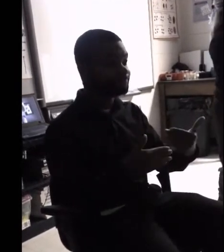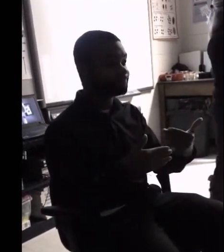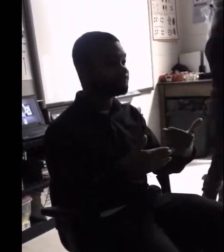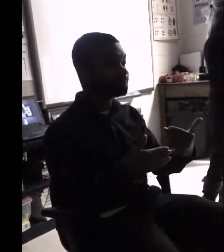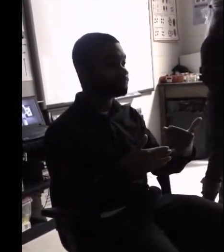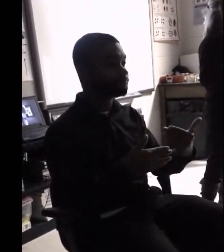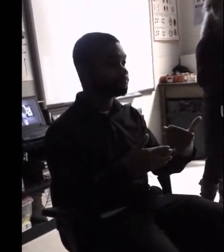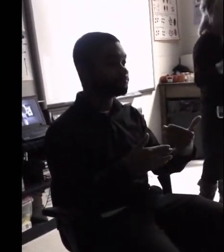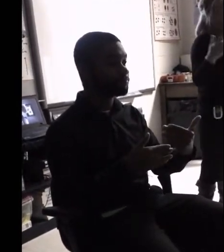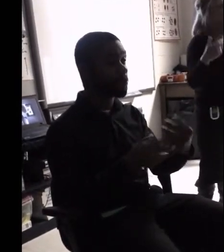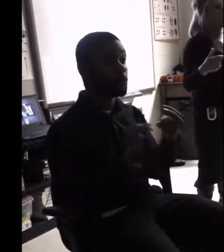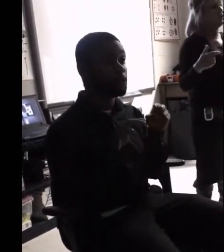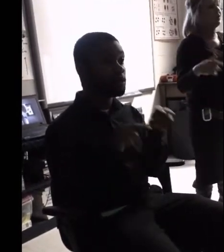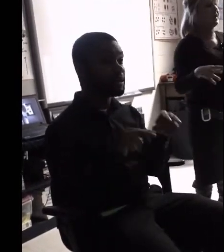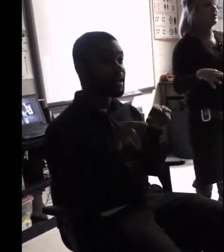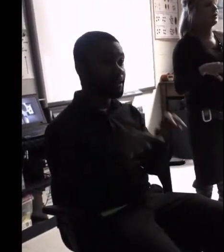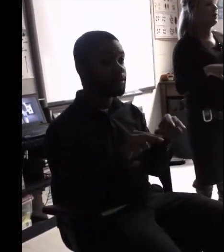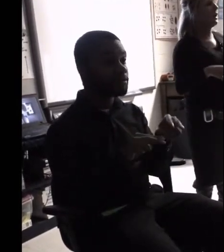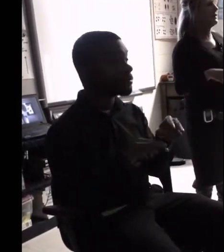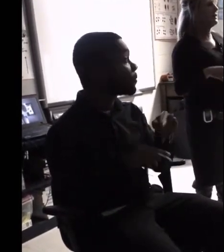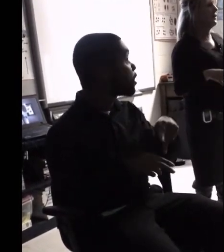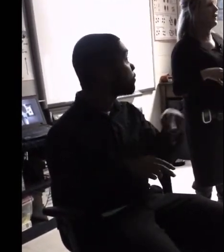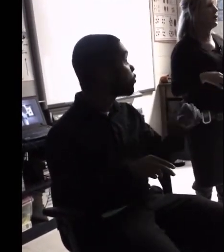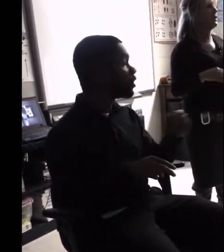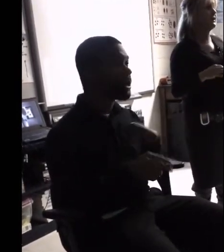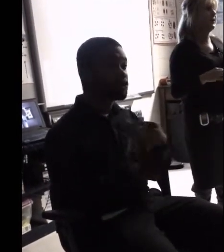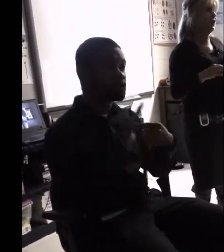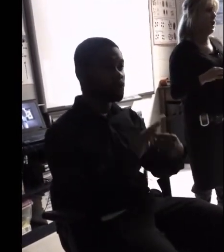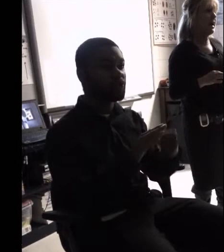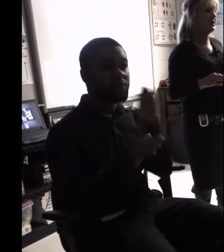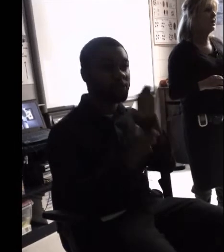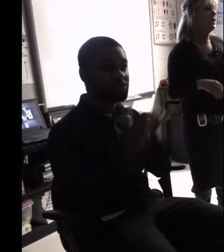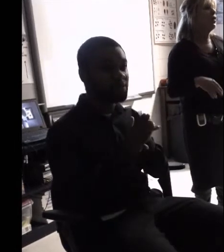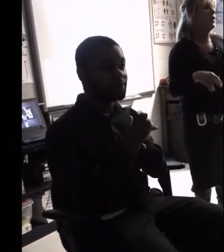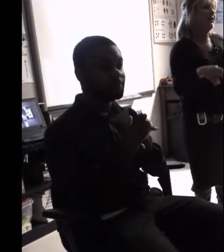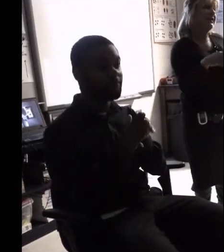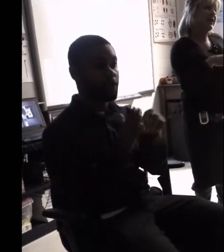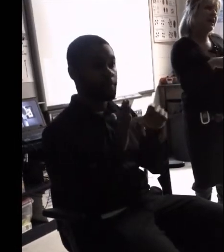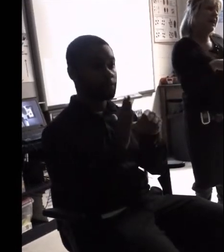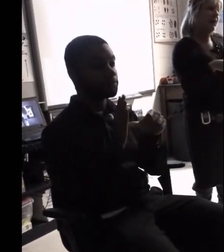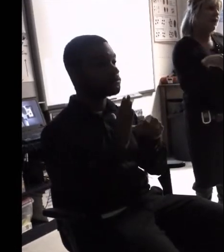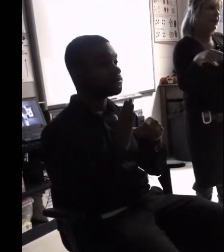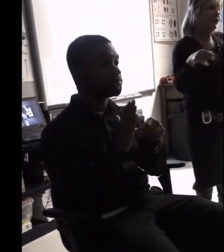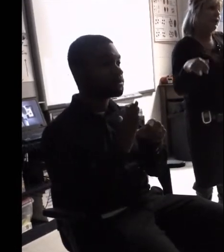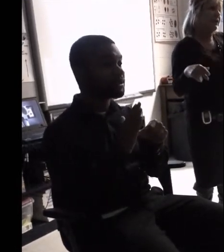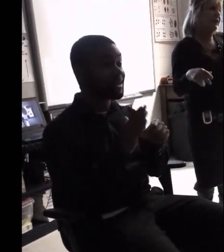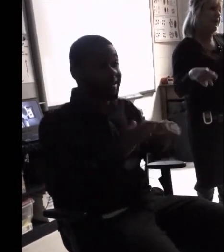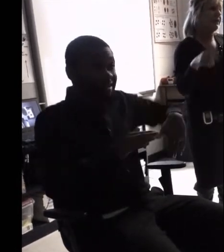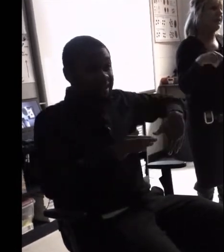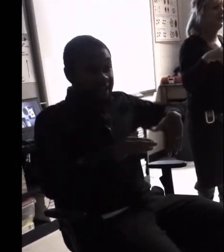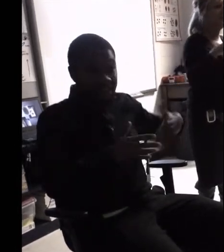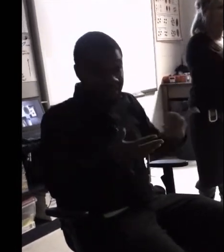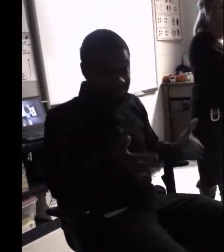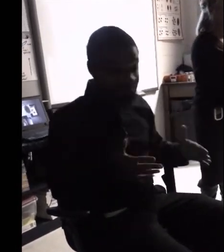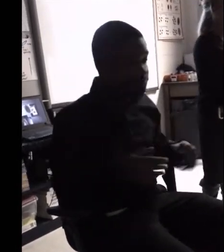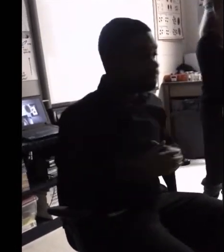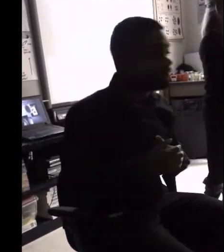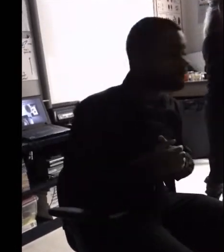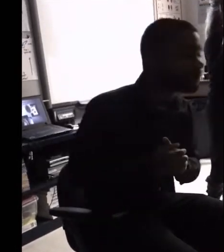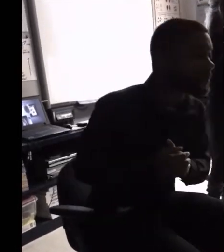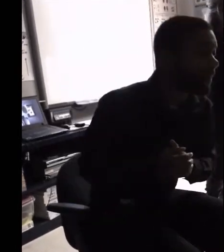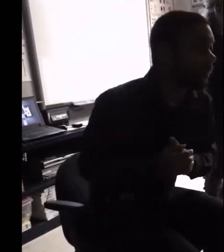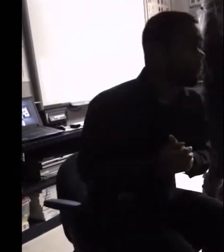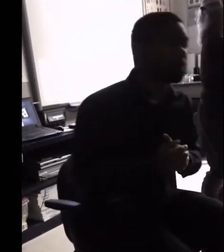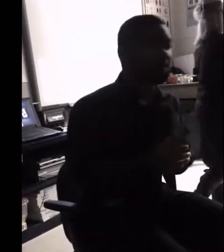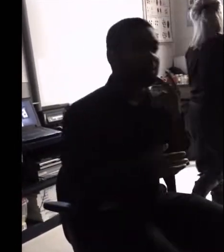PowerPoint, well, we took the notes, and I showed you pictures of processing fingerprints different ways. We haven't done it yet, we're going to do it today, but see if you can remember